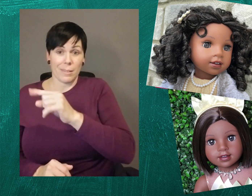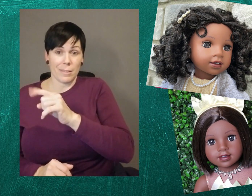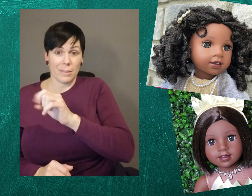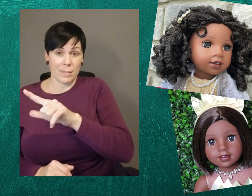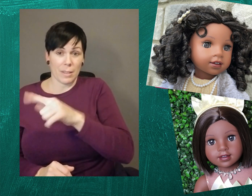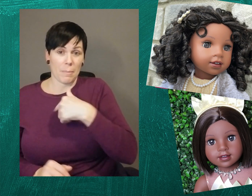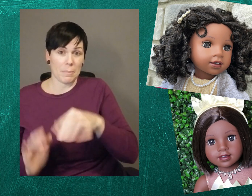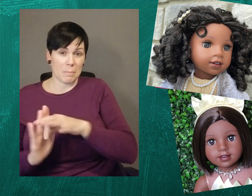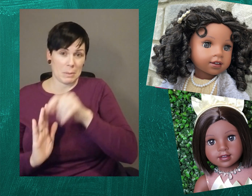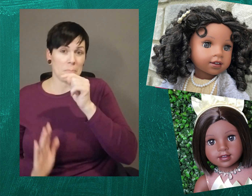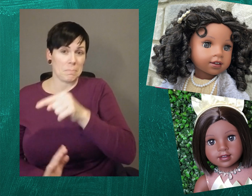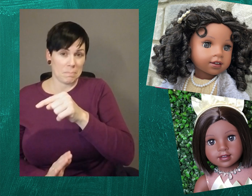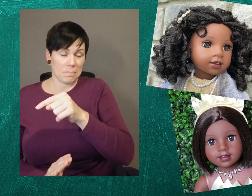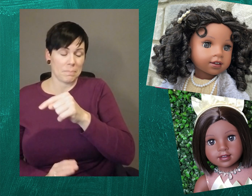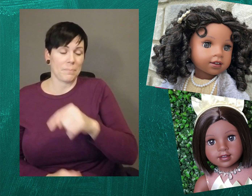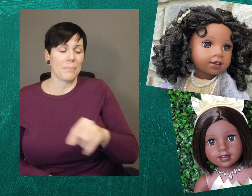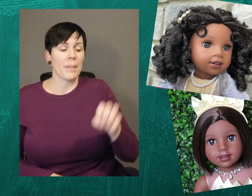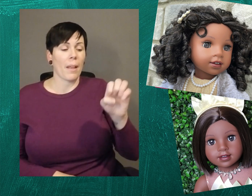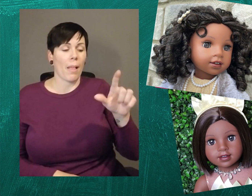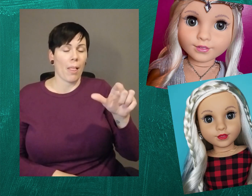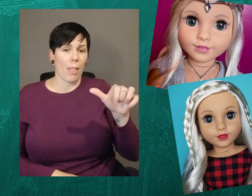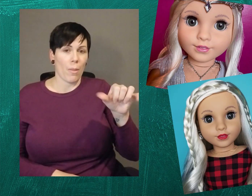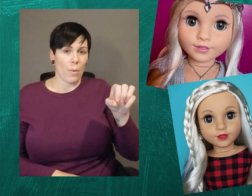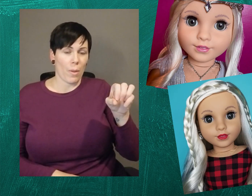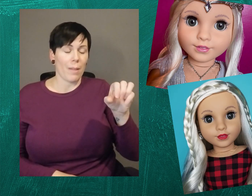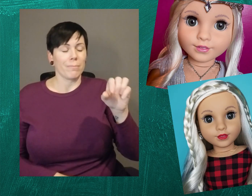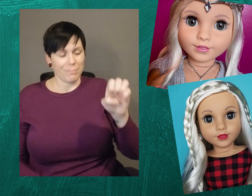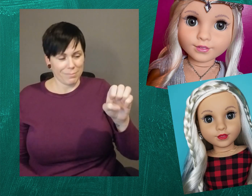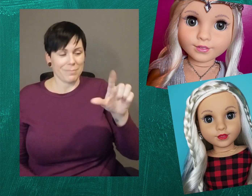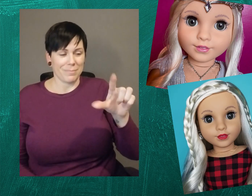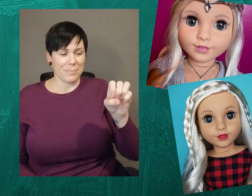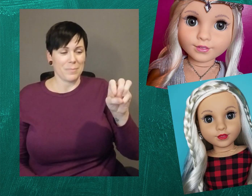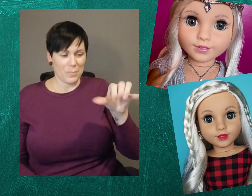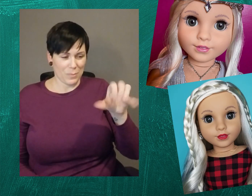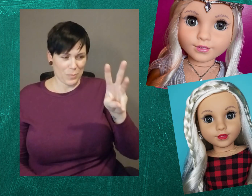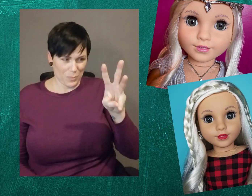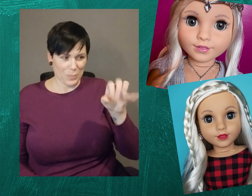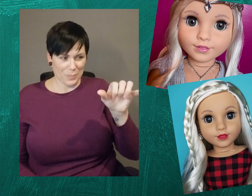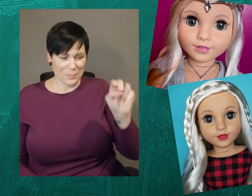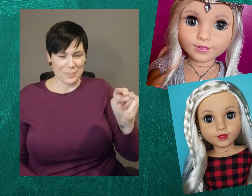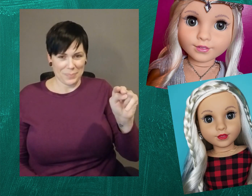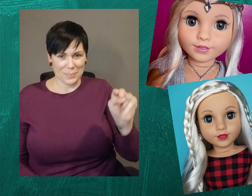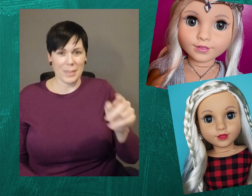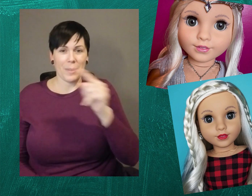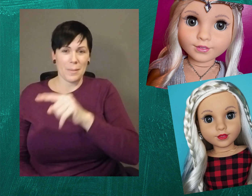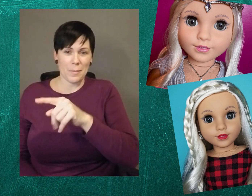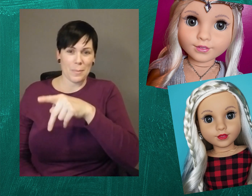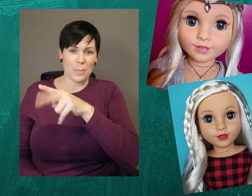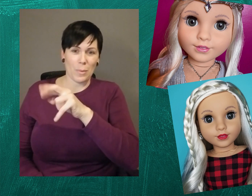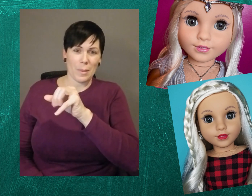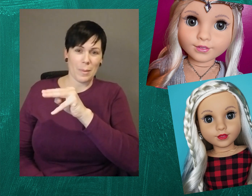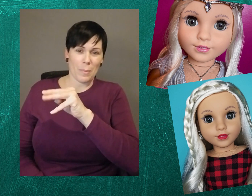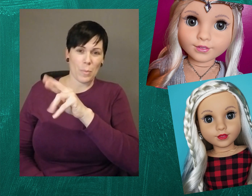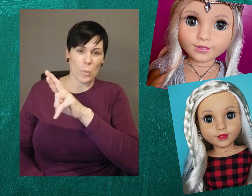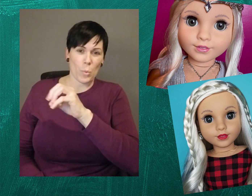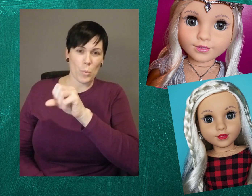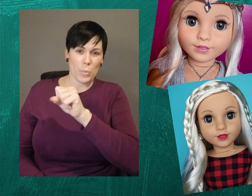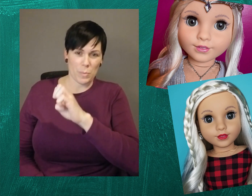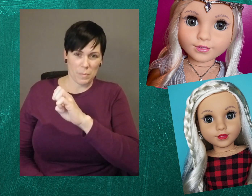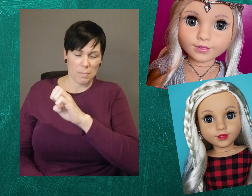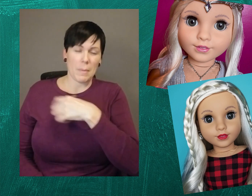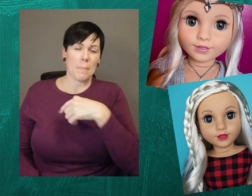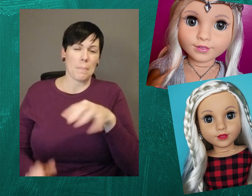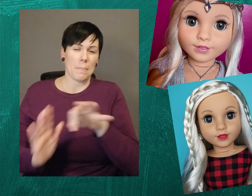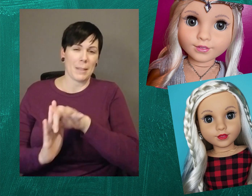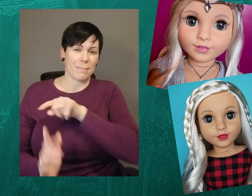a wig glued down. And then between Elowen and Primrose, I picked the original Shimmering Silver doll, the one